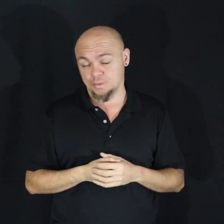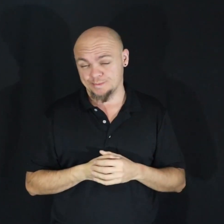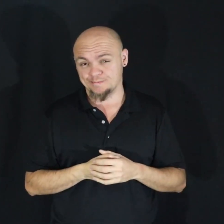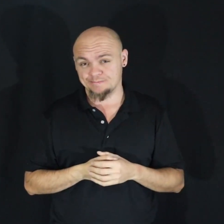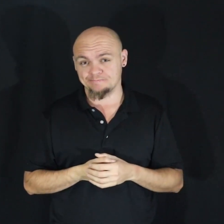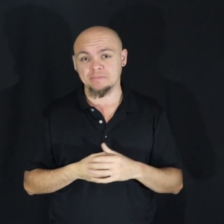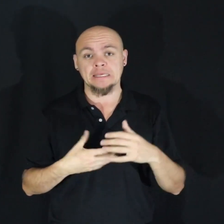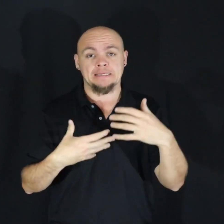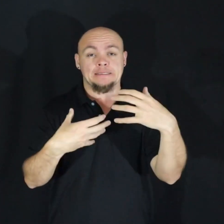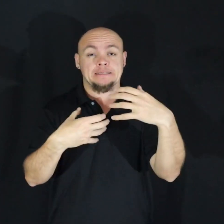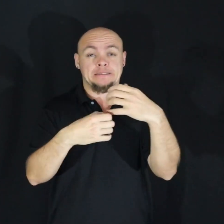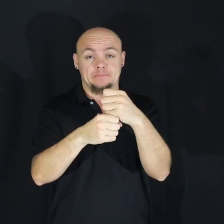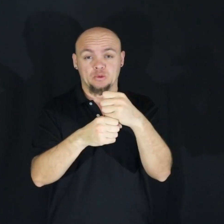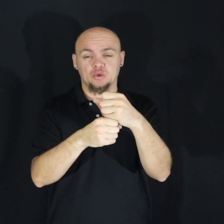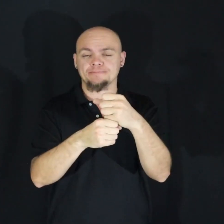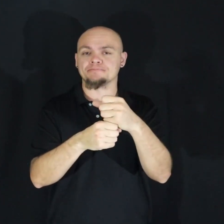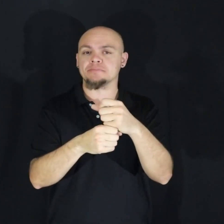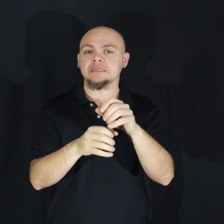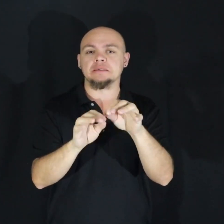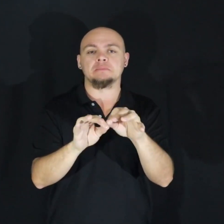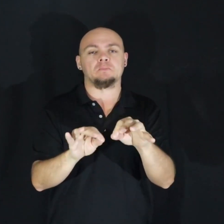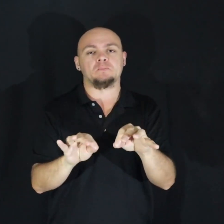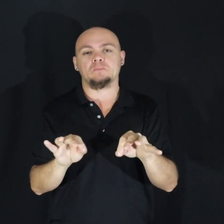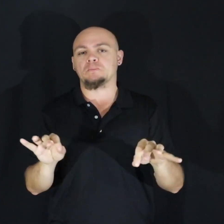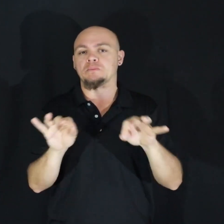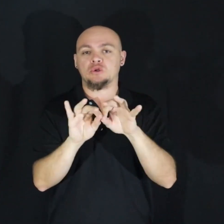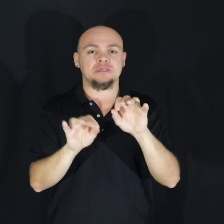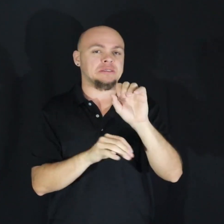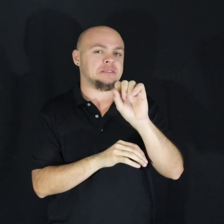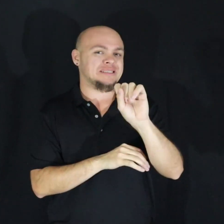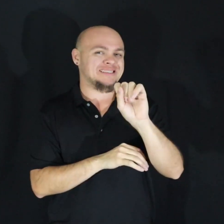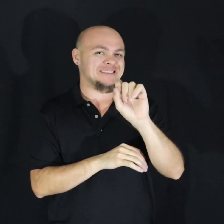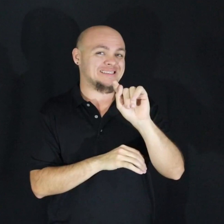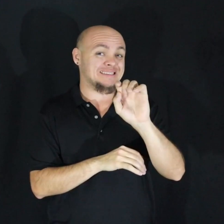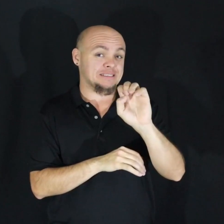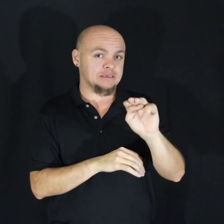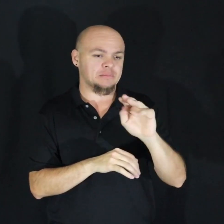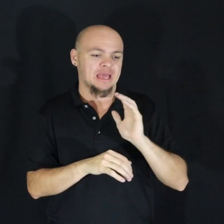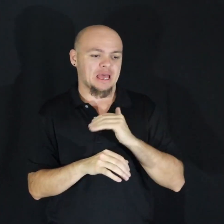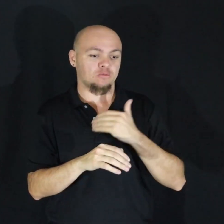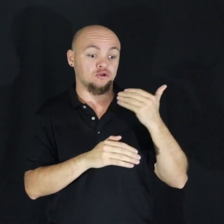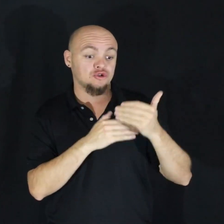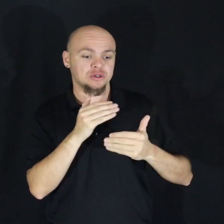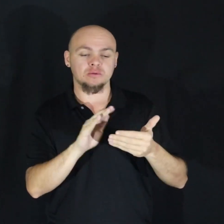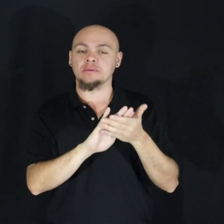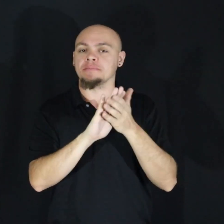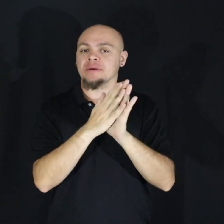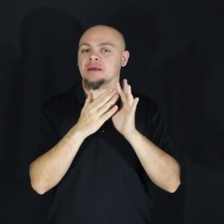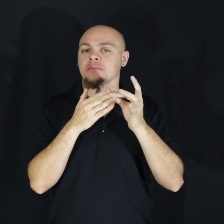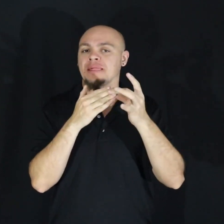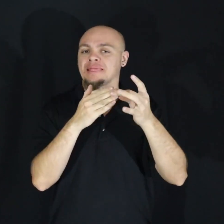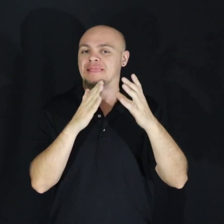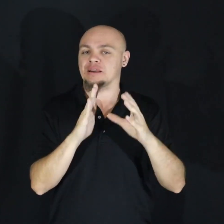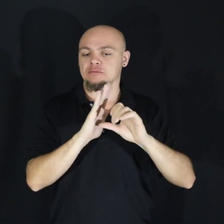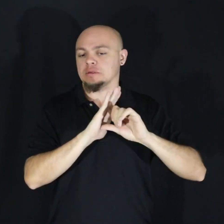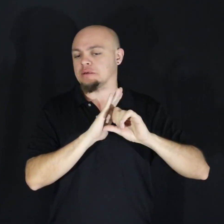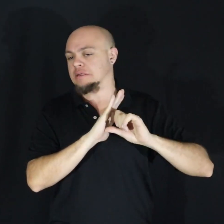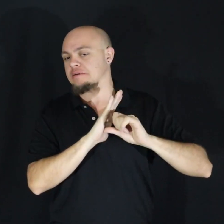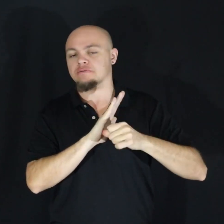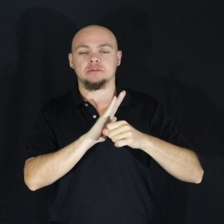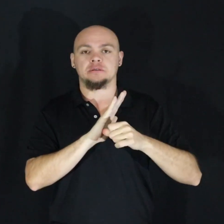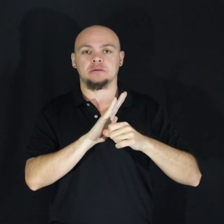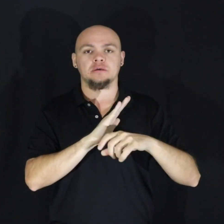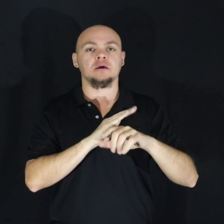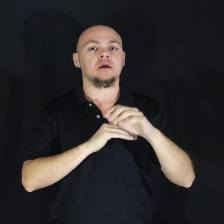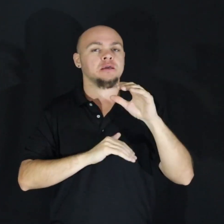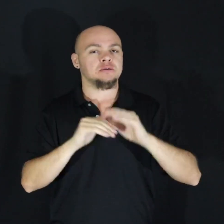In summary, it's very important that the STEM of our generation, and they become leaders, really emphasize the importance of going back